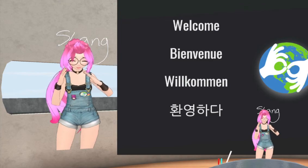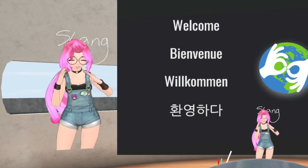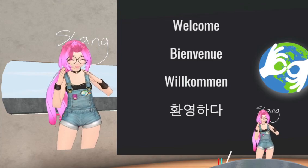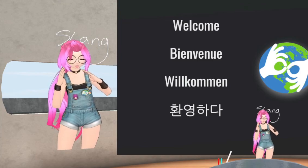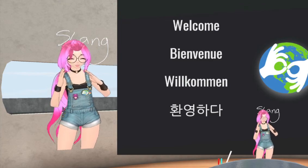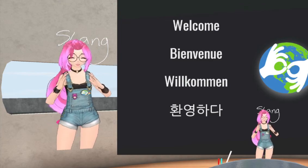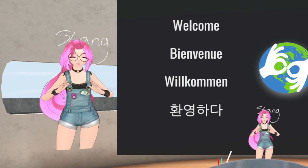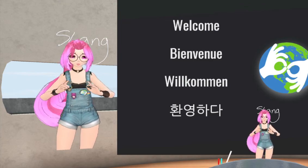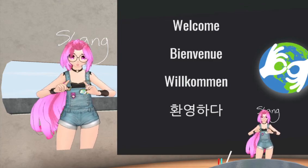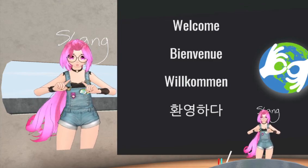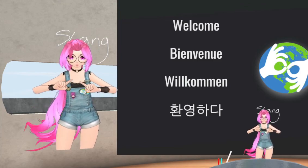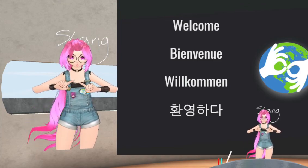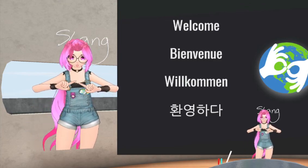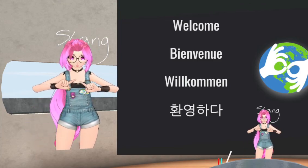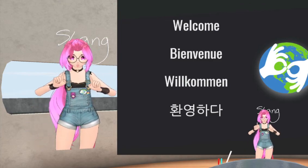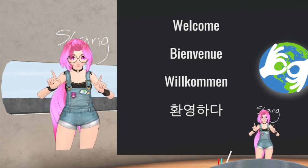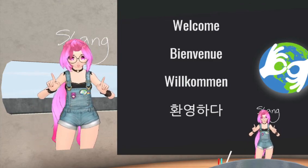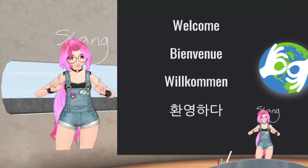like